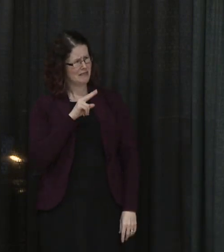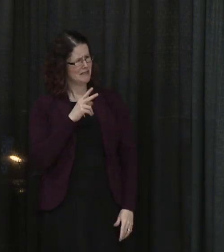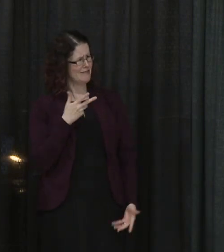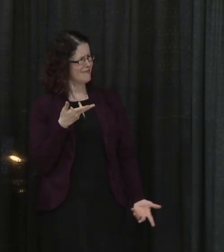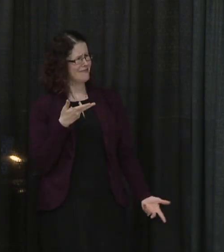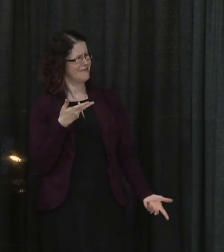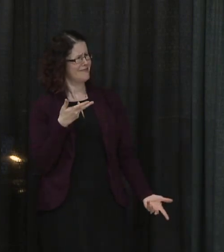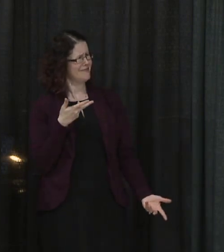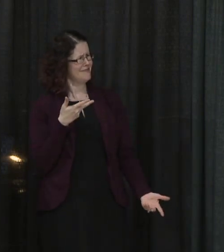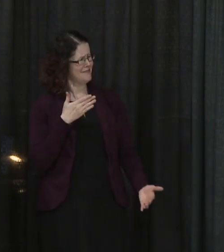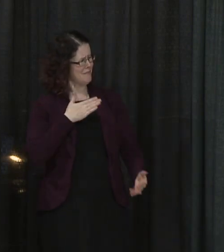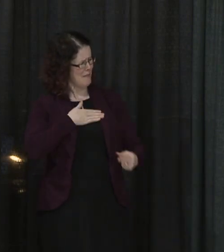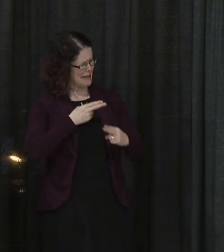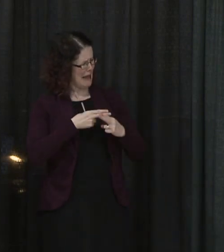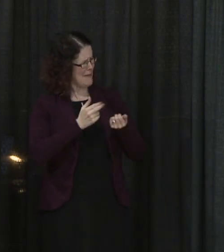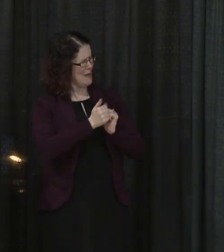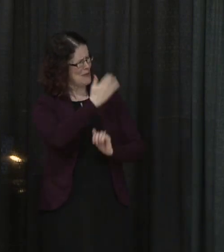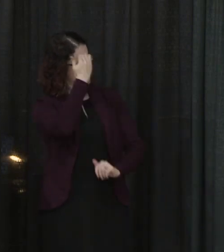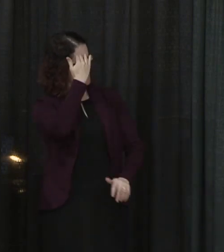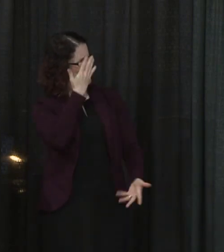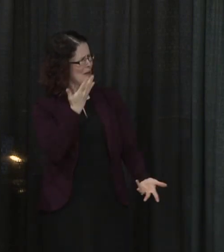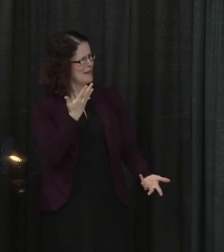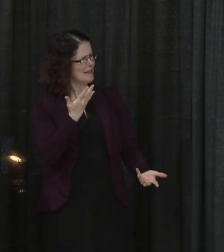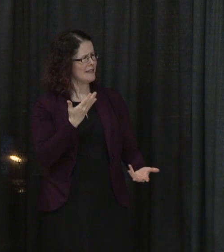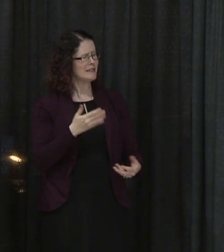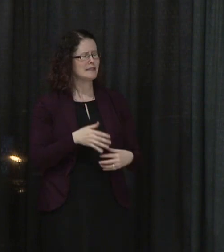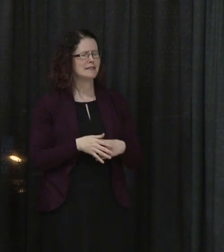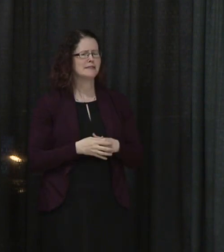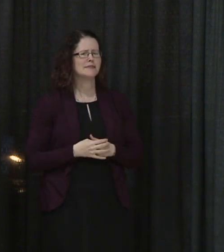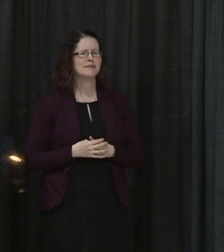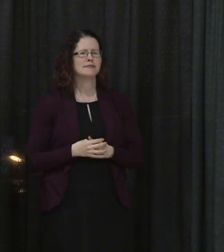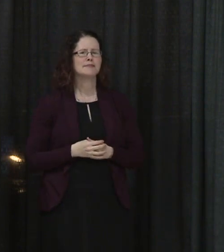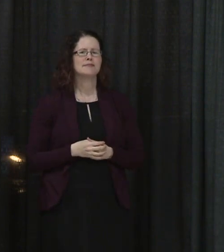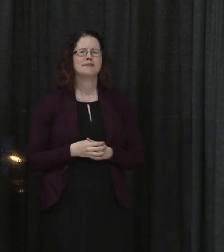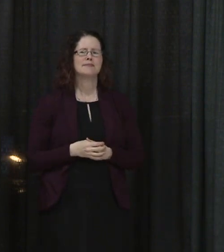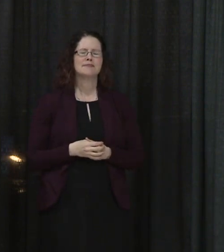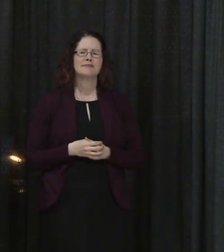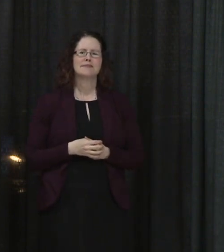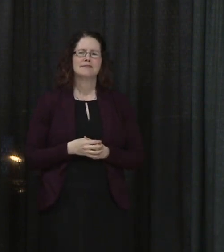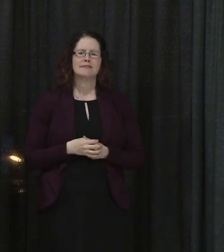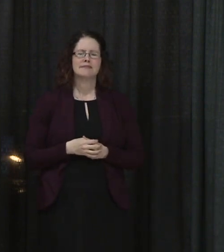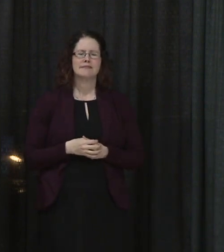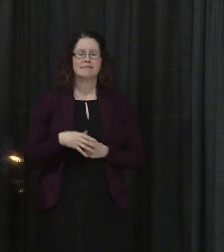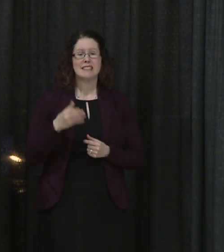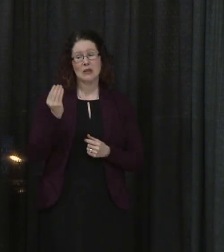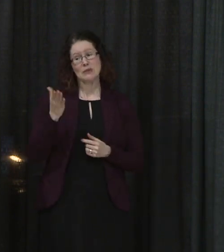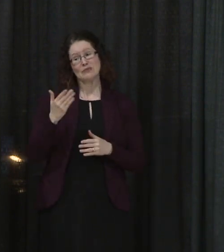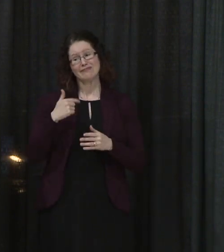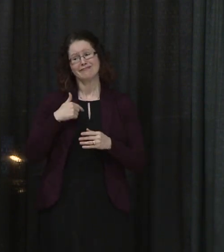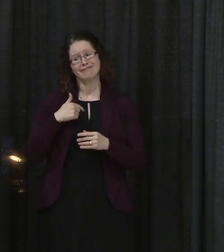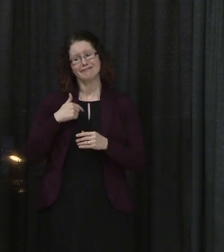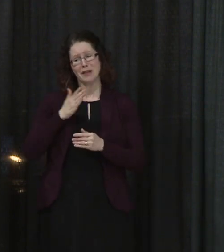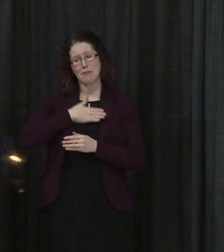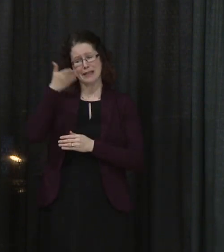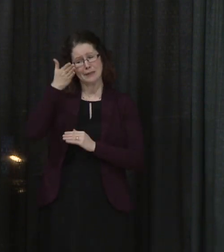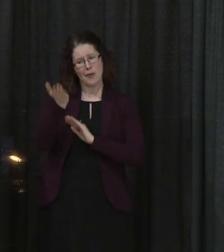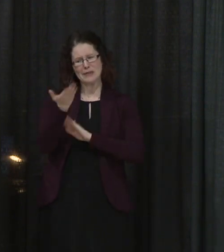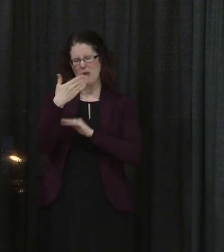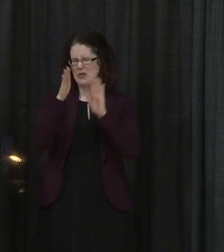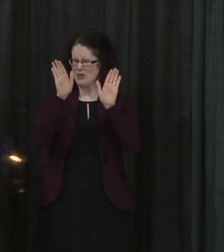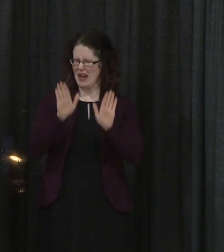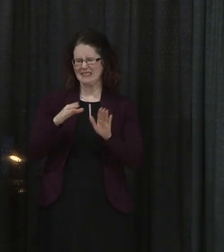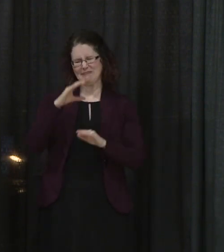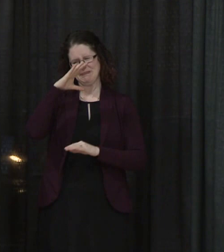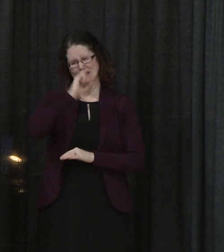she said, "How in the heck do you know my name?" I said, "Well, Sarah, you missed a great seminar this